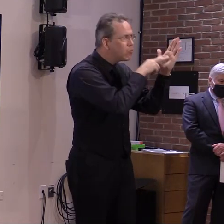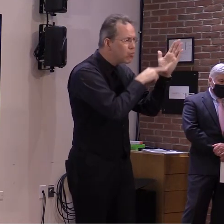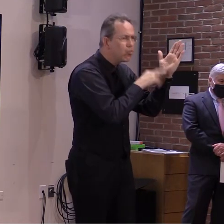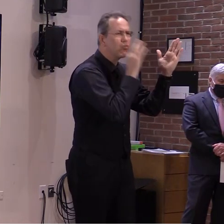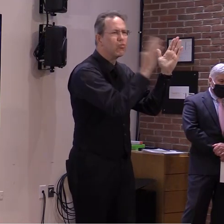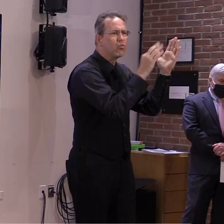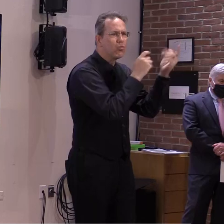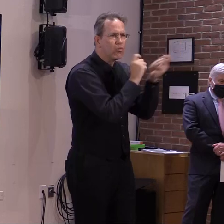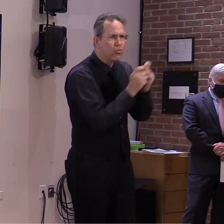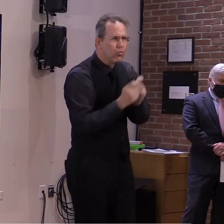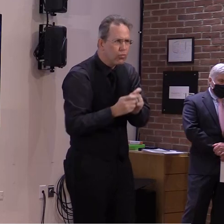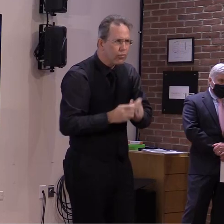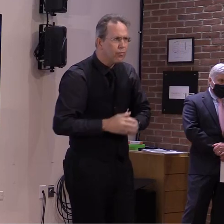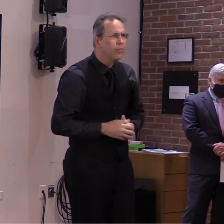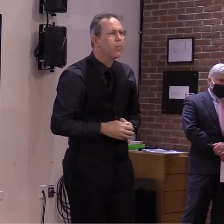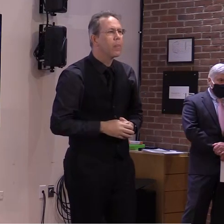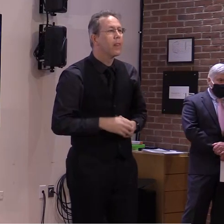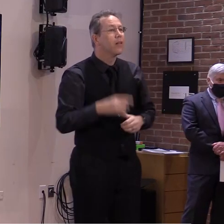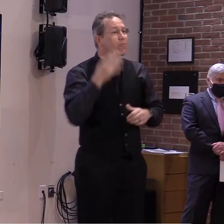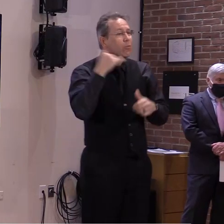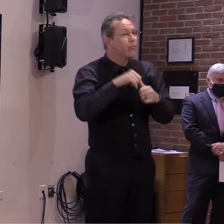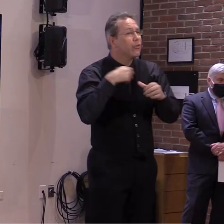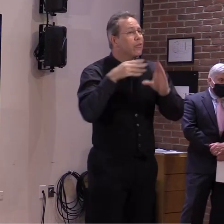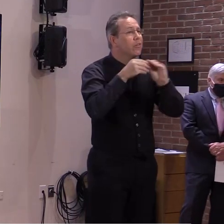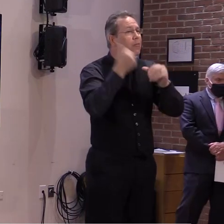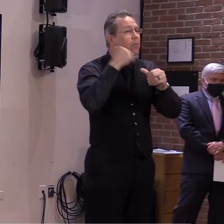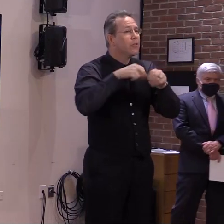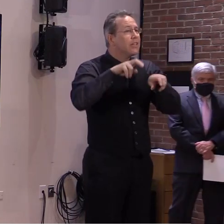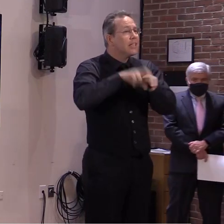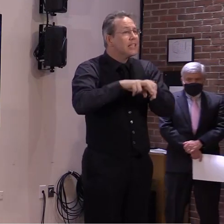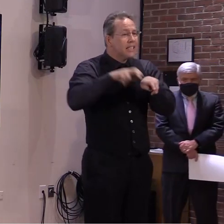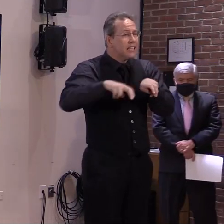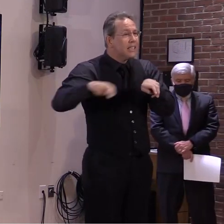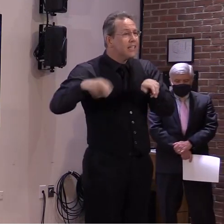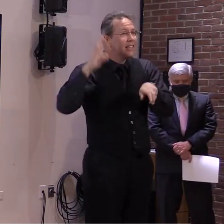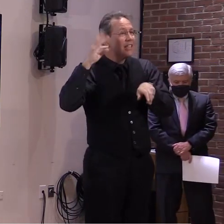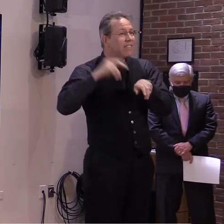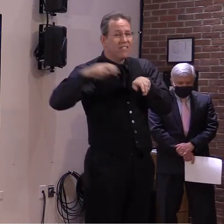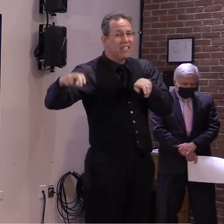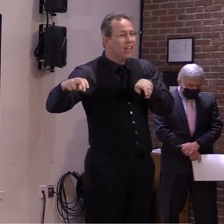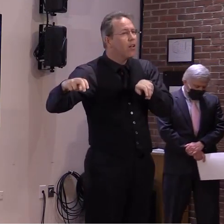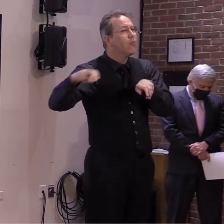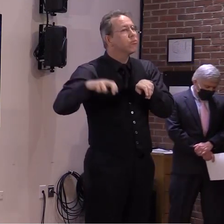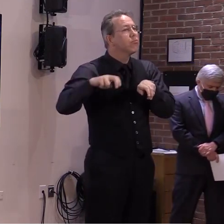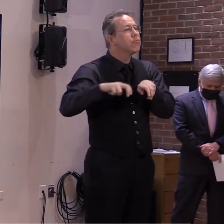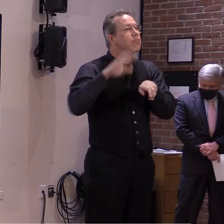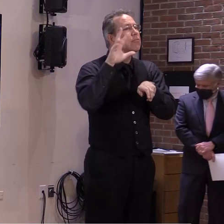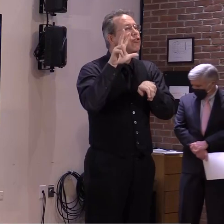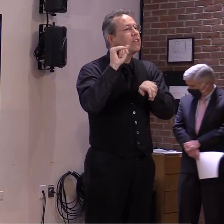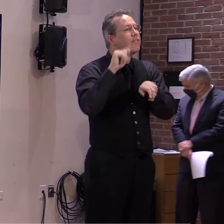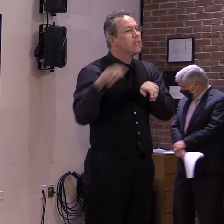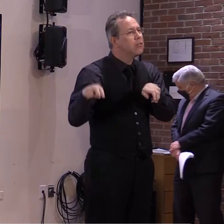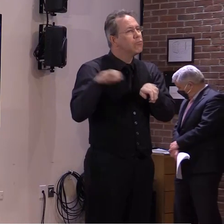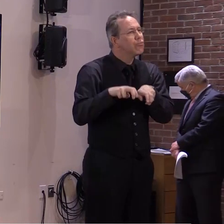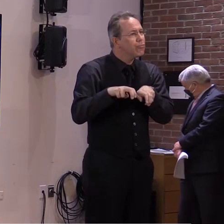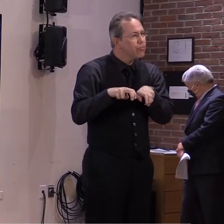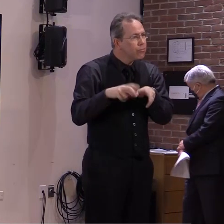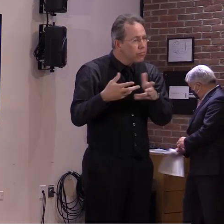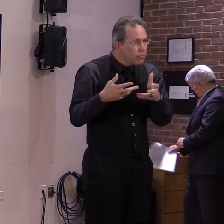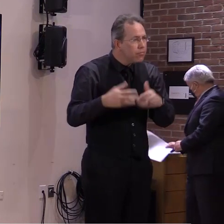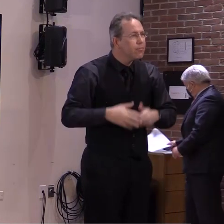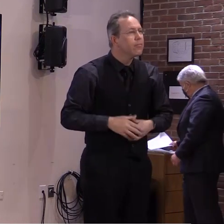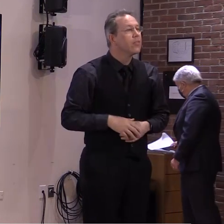distancing standard to the new CDC standard of 3 feet. We are making this change after the health team has evaluated the recent